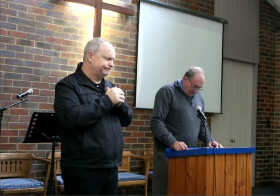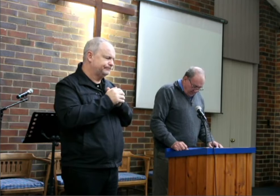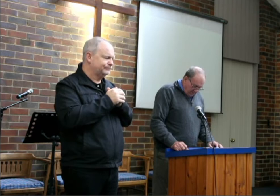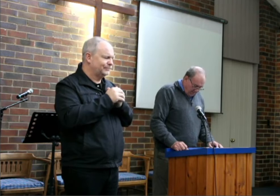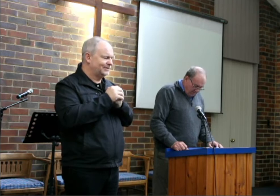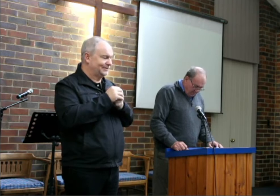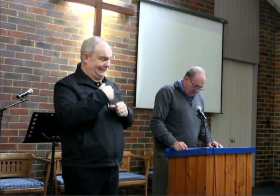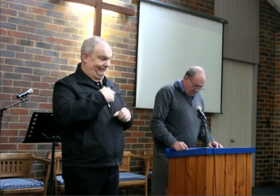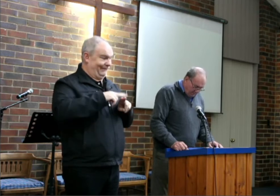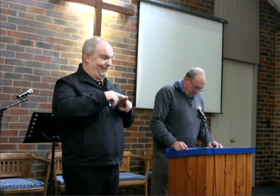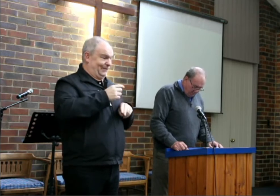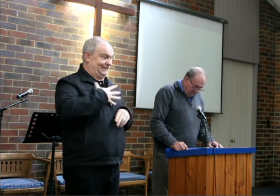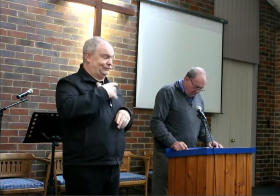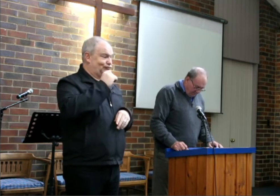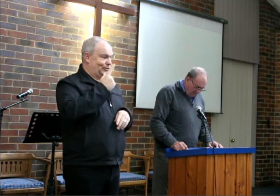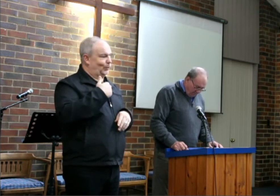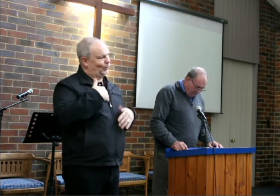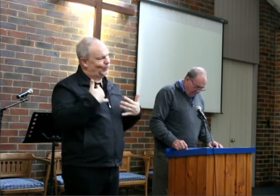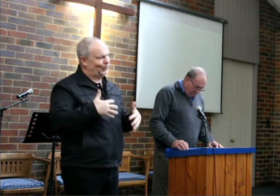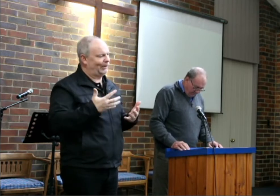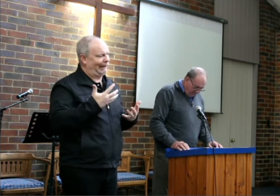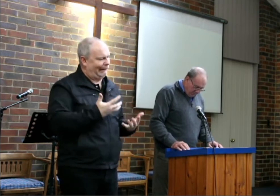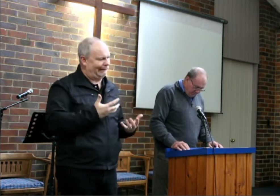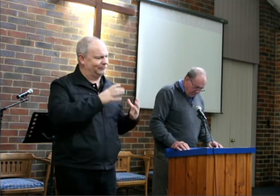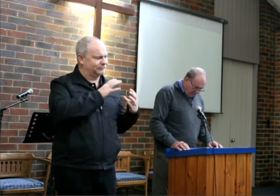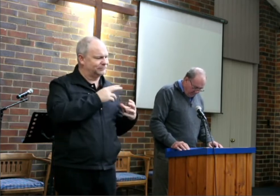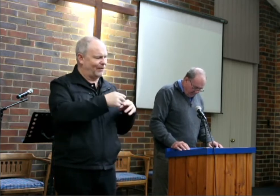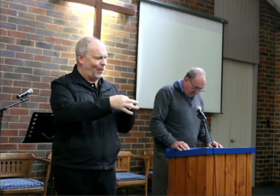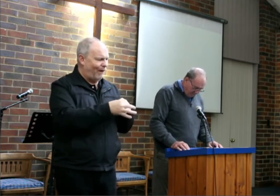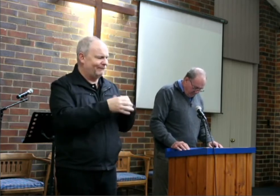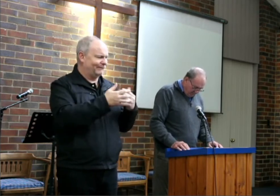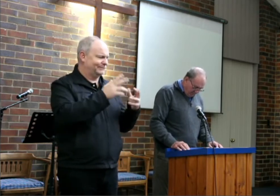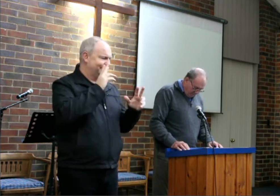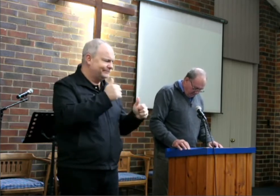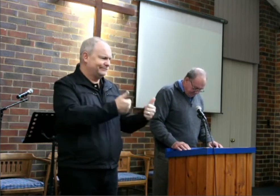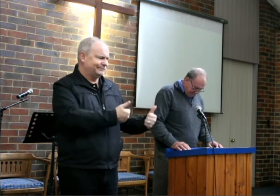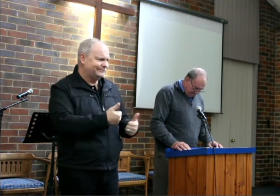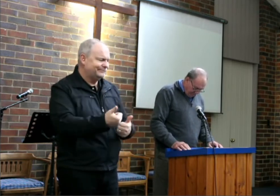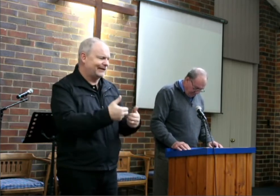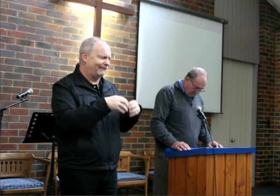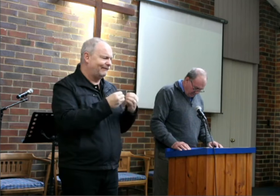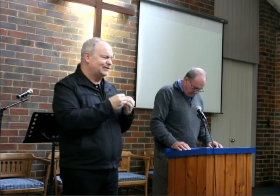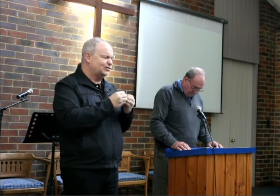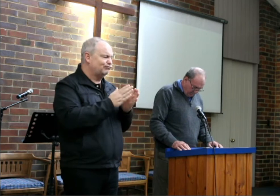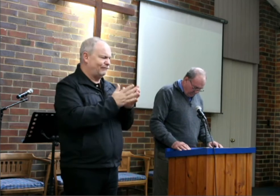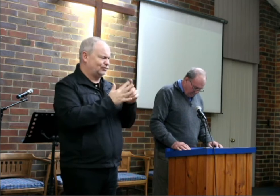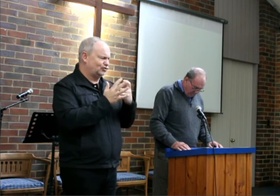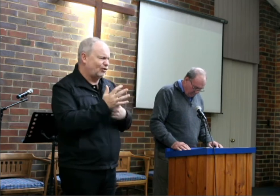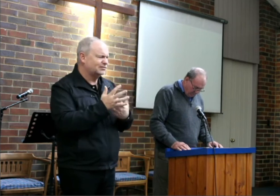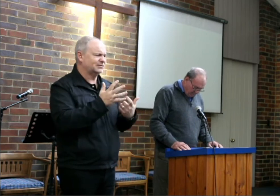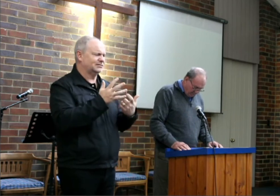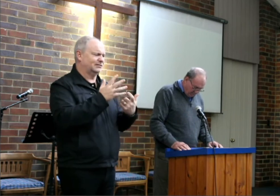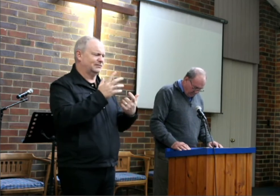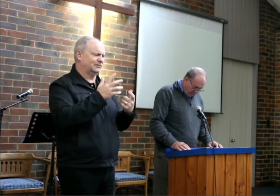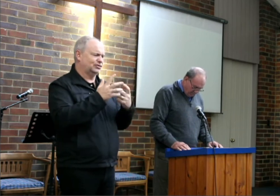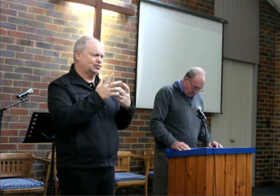father, you really feel for your wife. We pray for Josephine, Father, we pray for the doctors. We pray that you will intervene